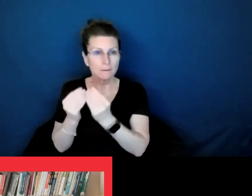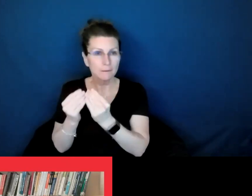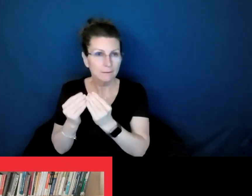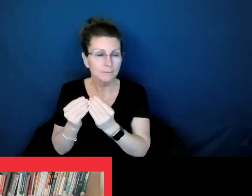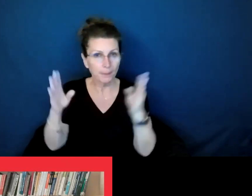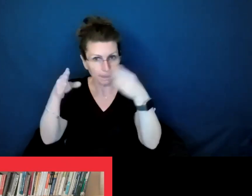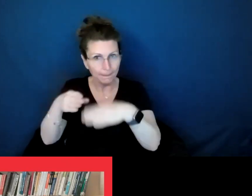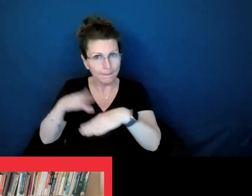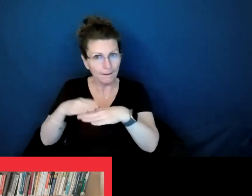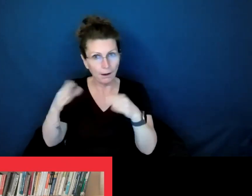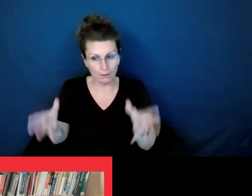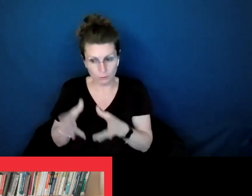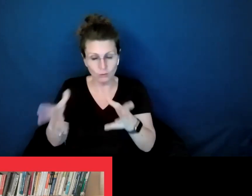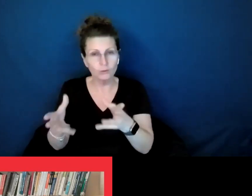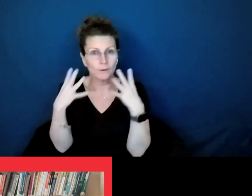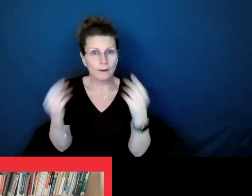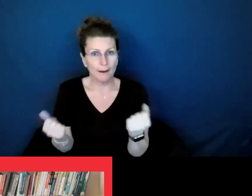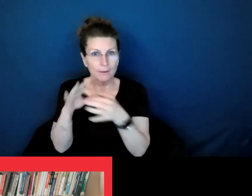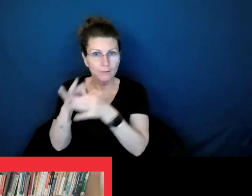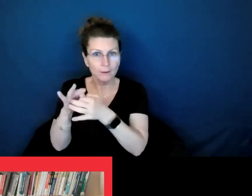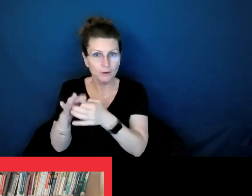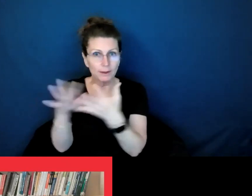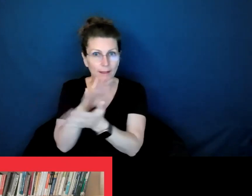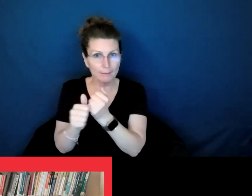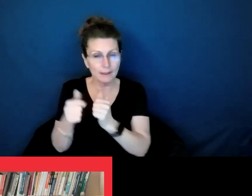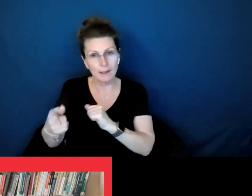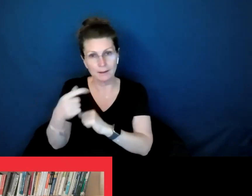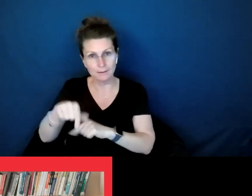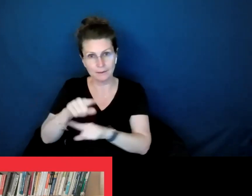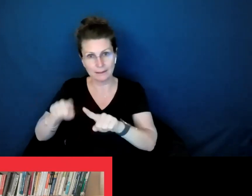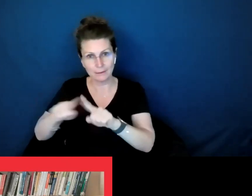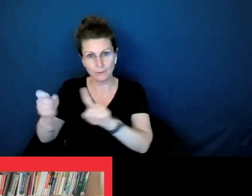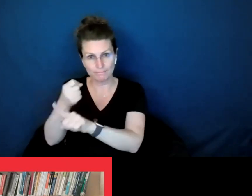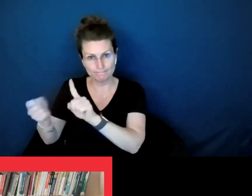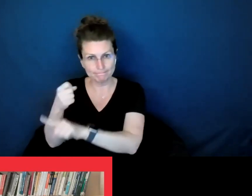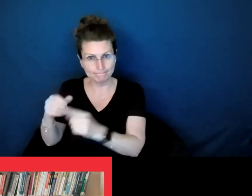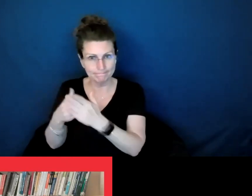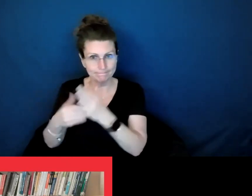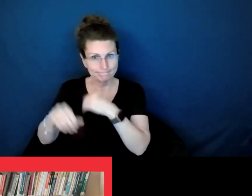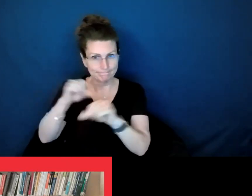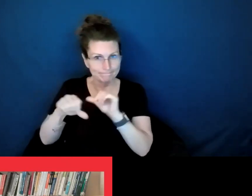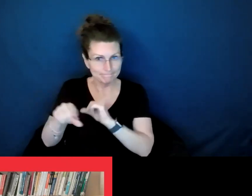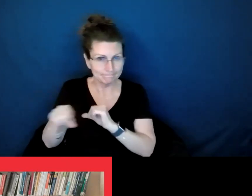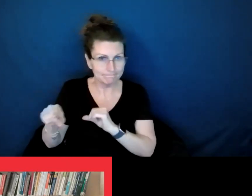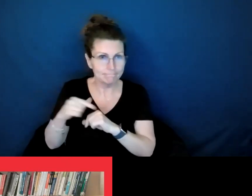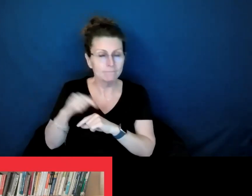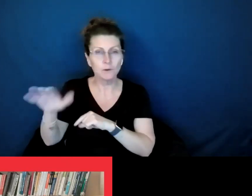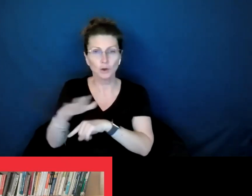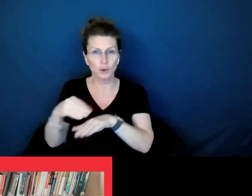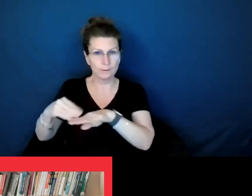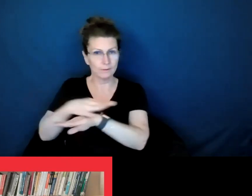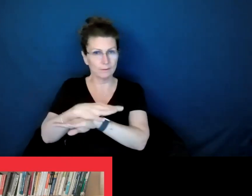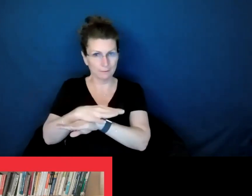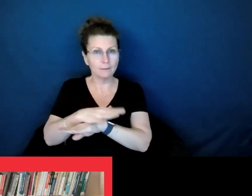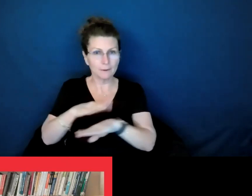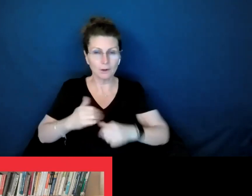promoting healthy relationships and eliminating violence. Deborah's groundbreaking research has made a profound impact on the lives